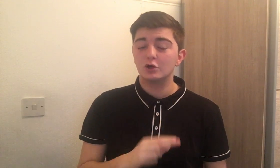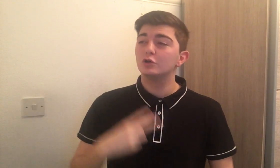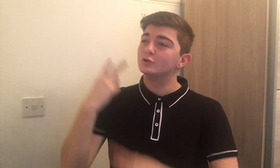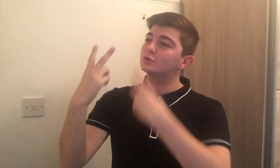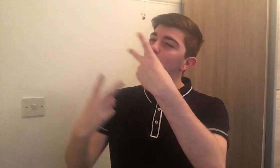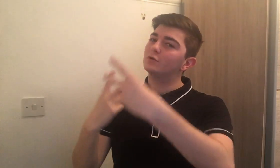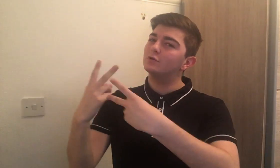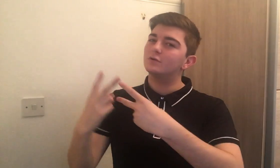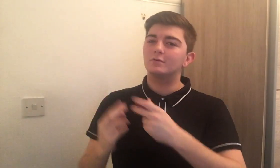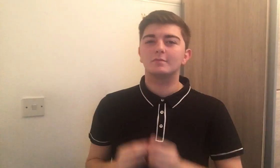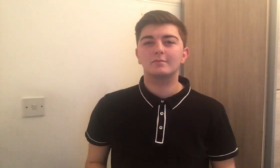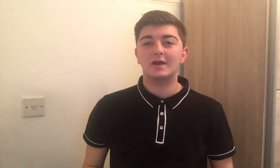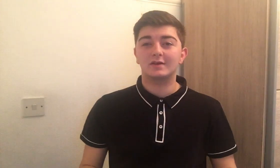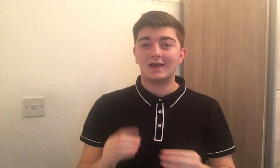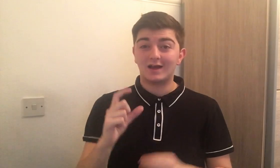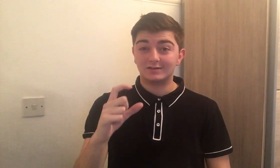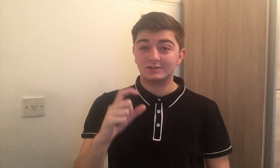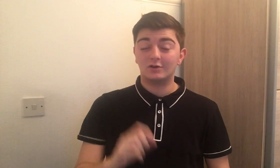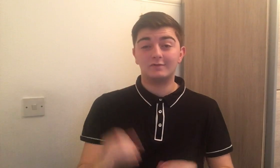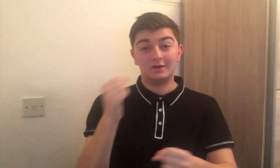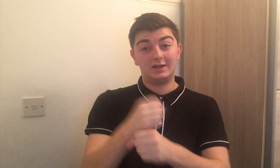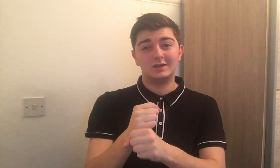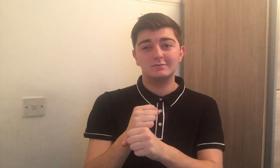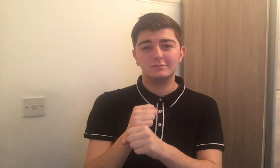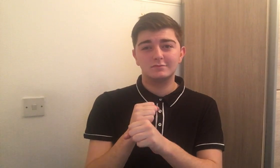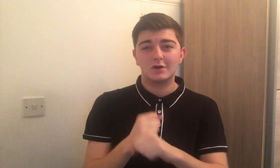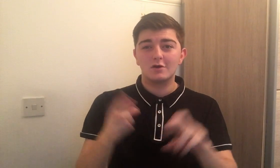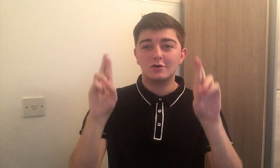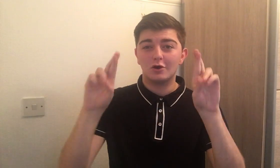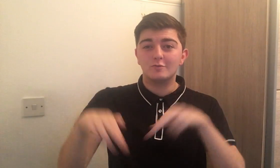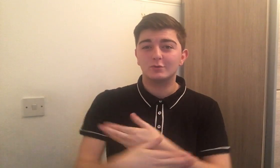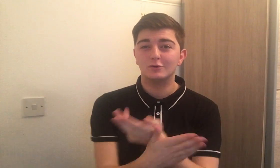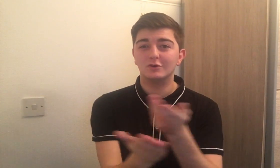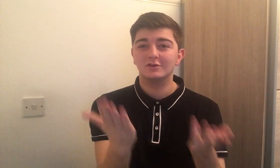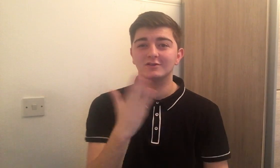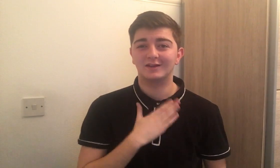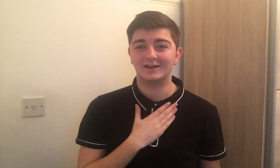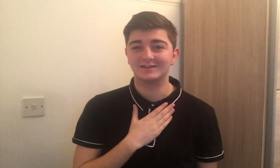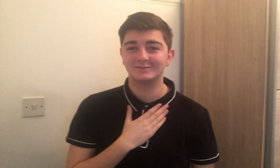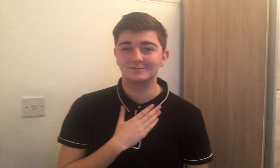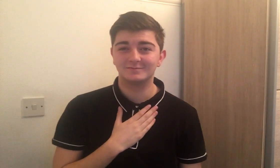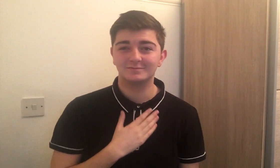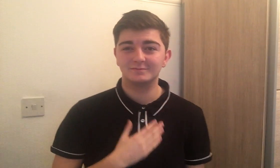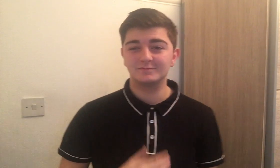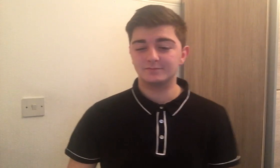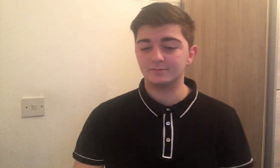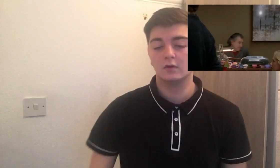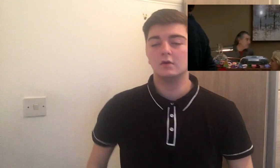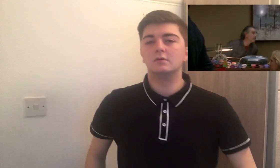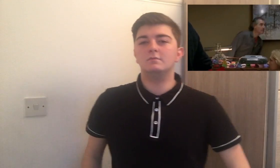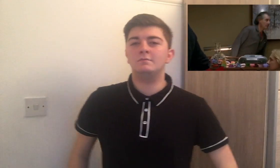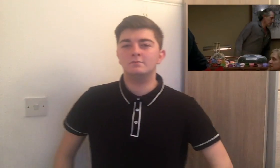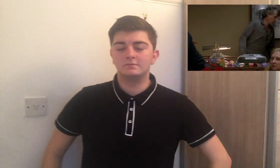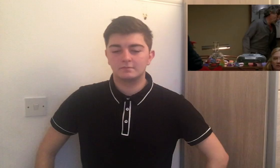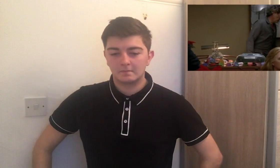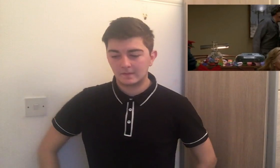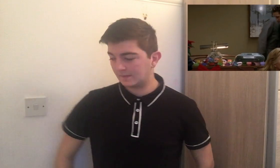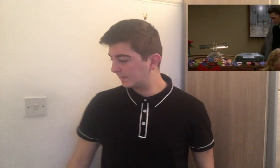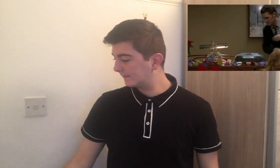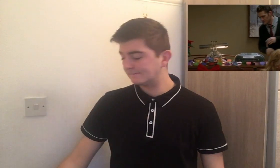sung by the cast of Glee. Hope you all like it. love your